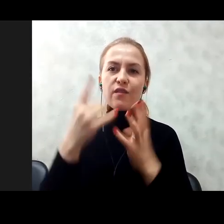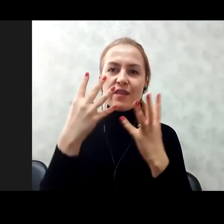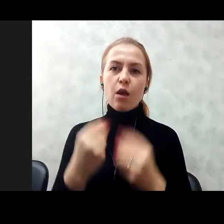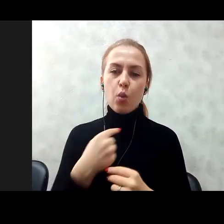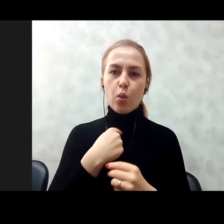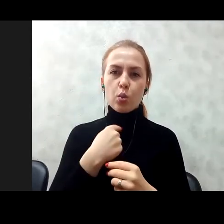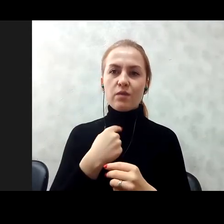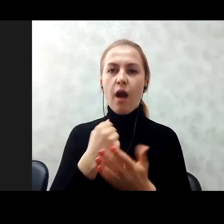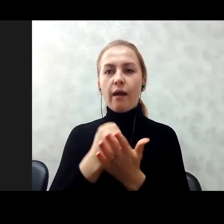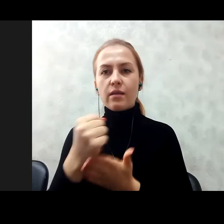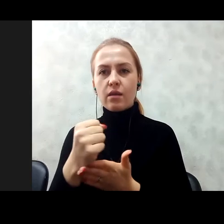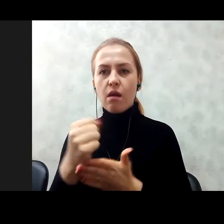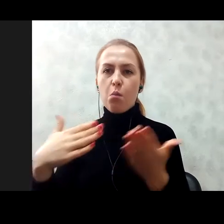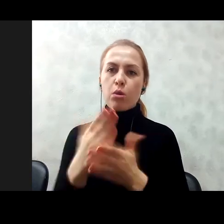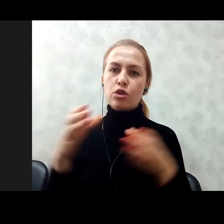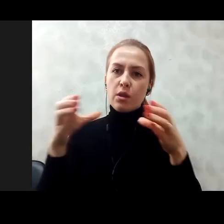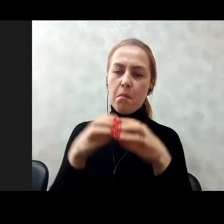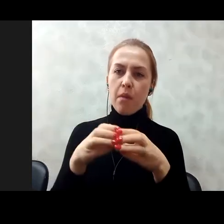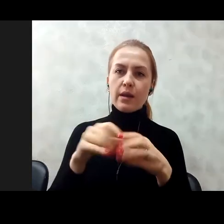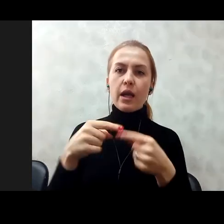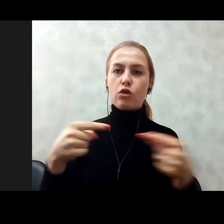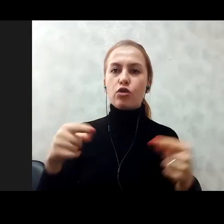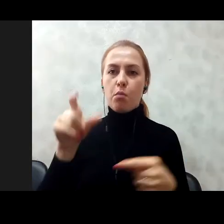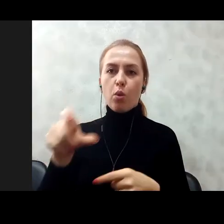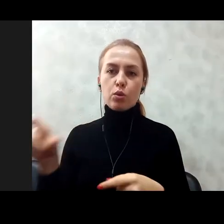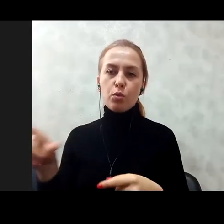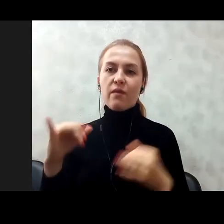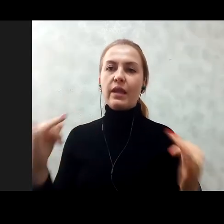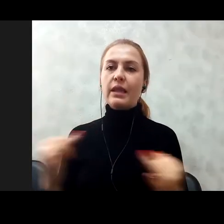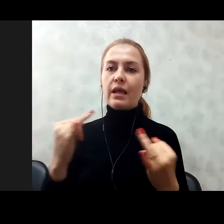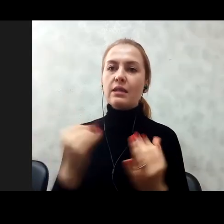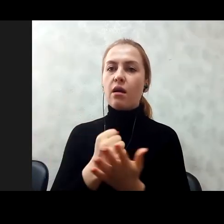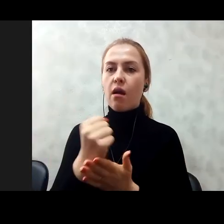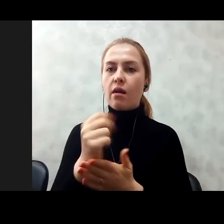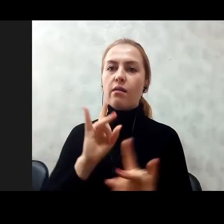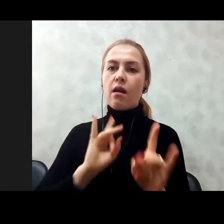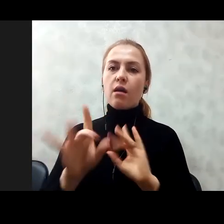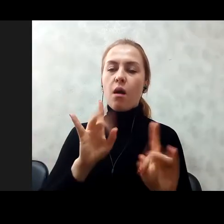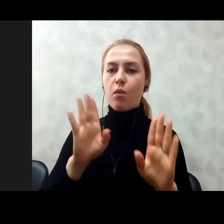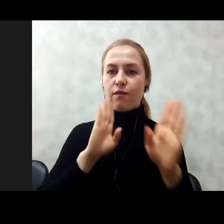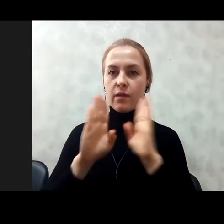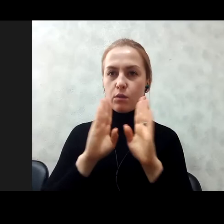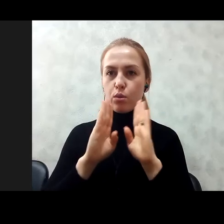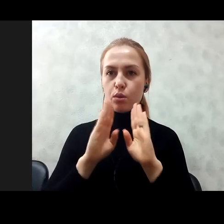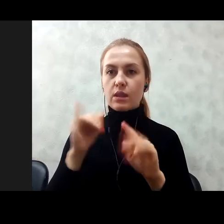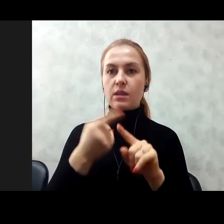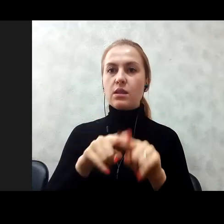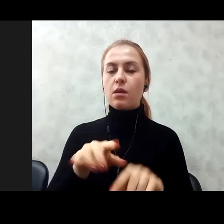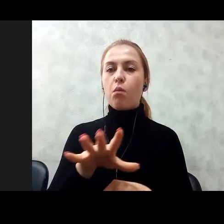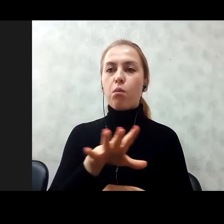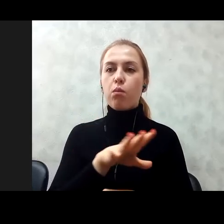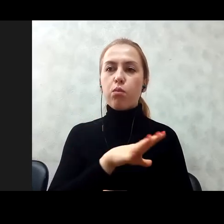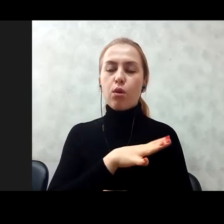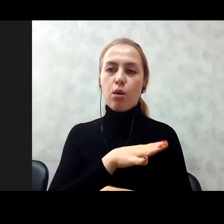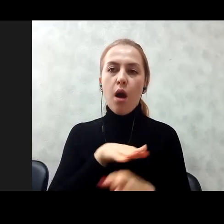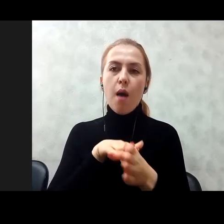by political parties, third persons, and candidates to advertise their candidates